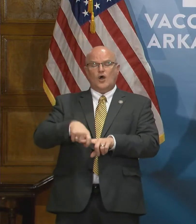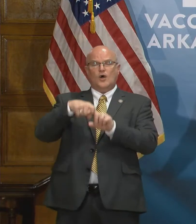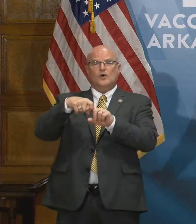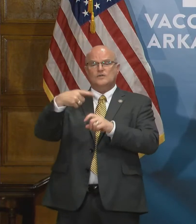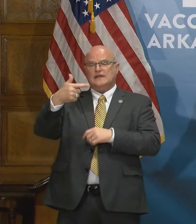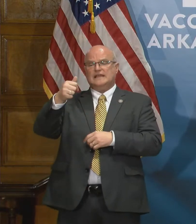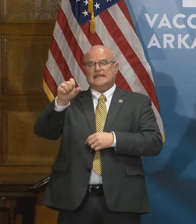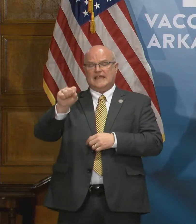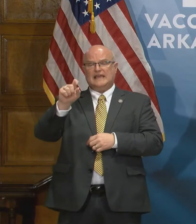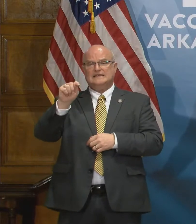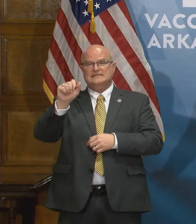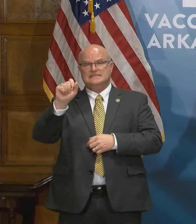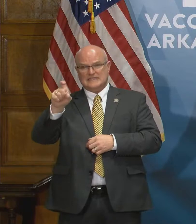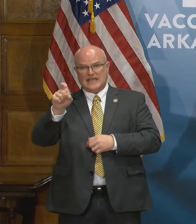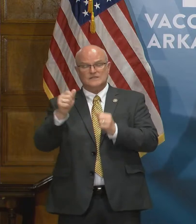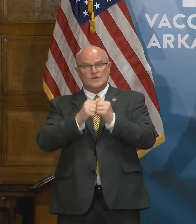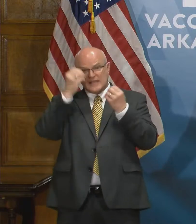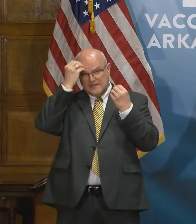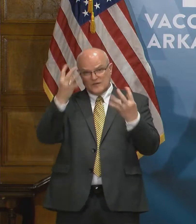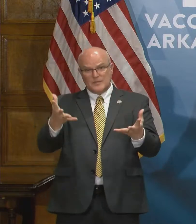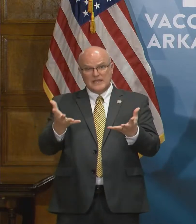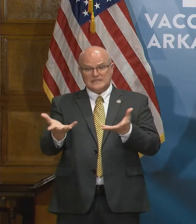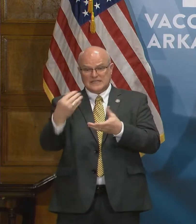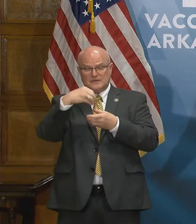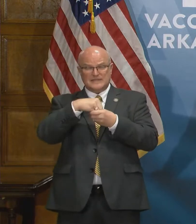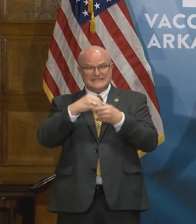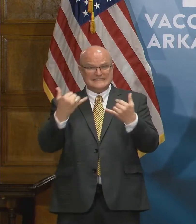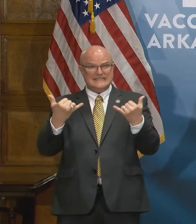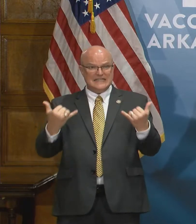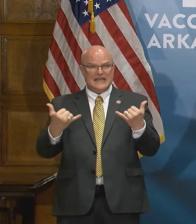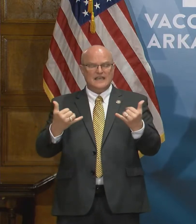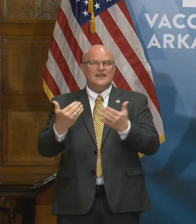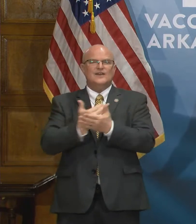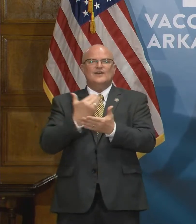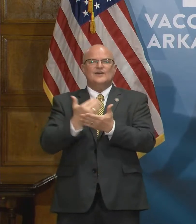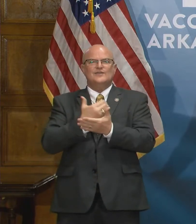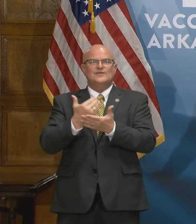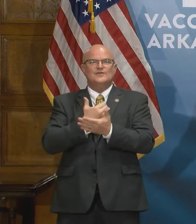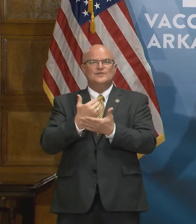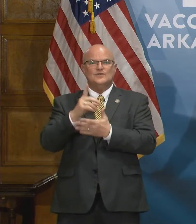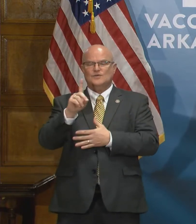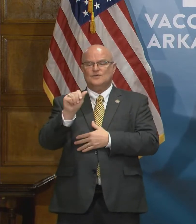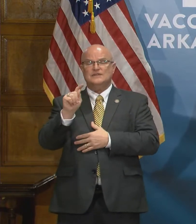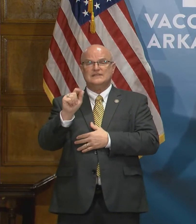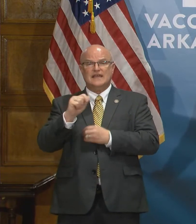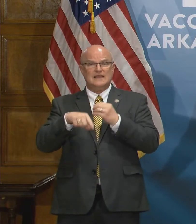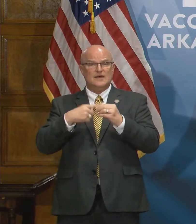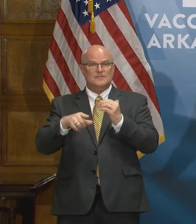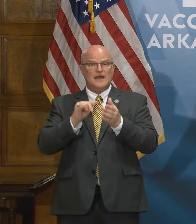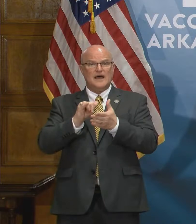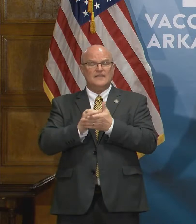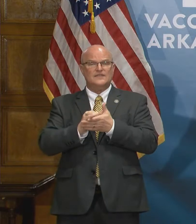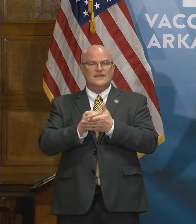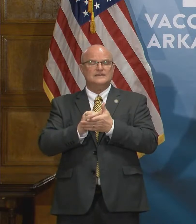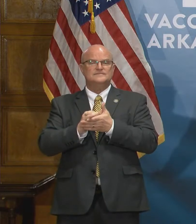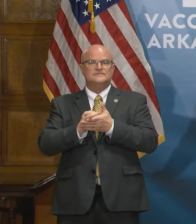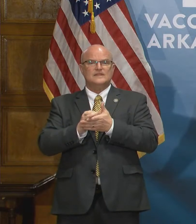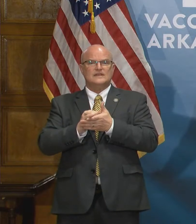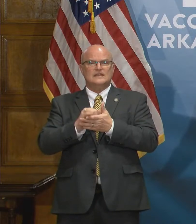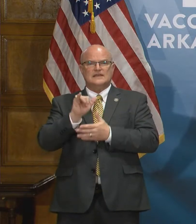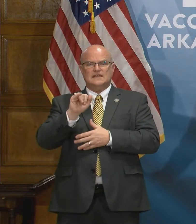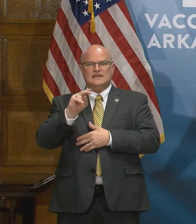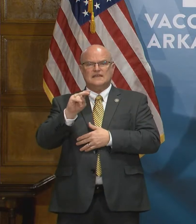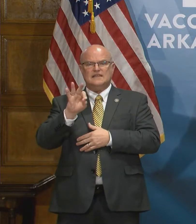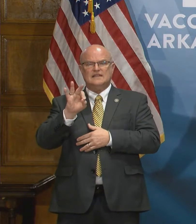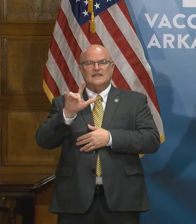taxes, with the information coming out today, the new data on the record